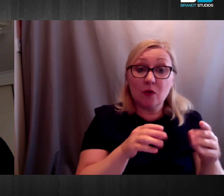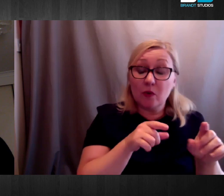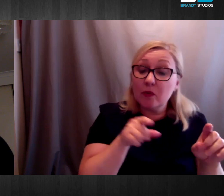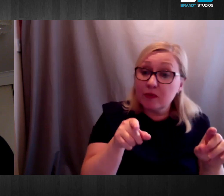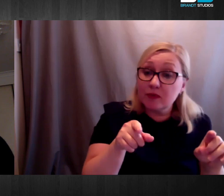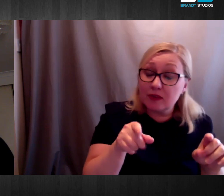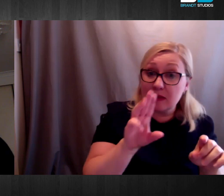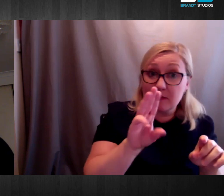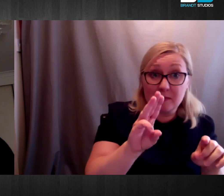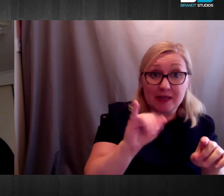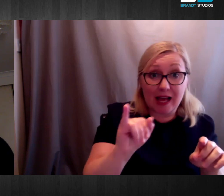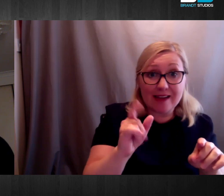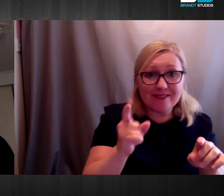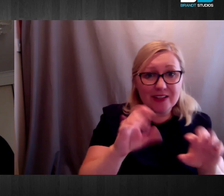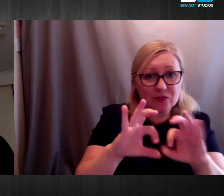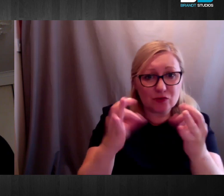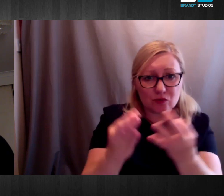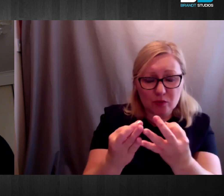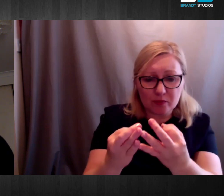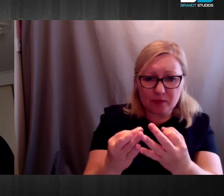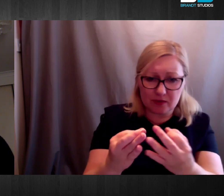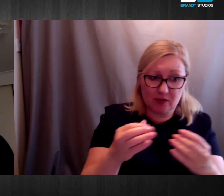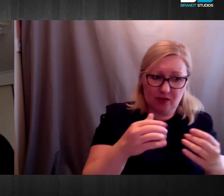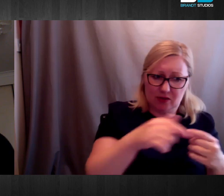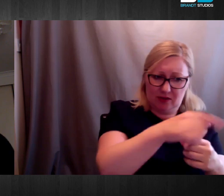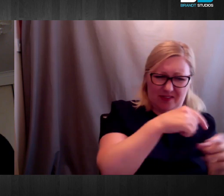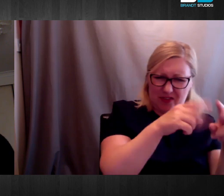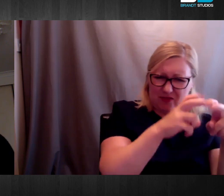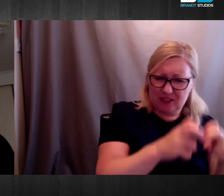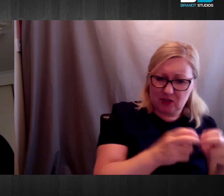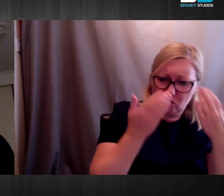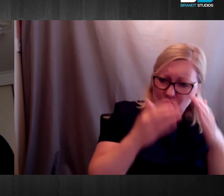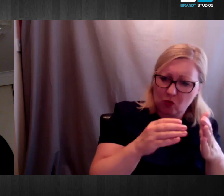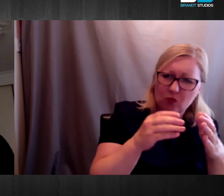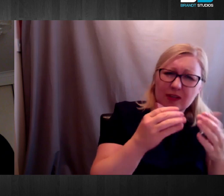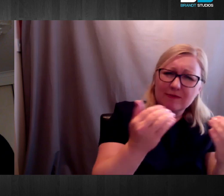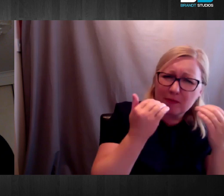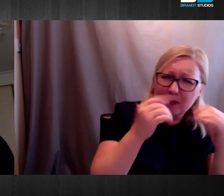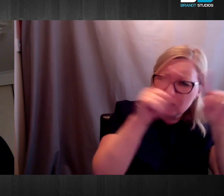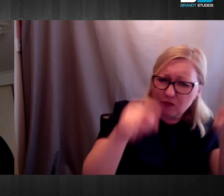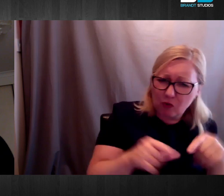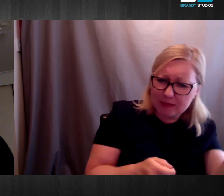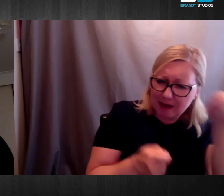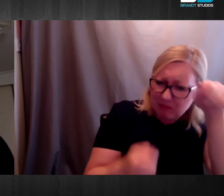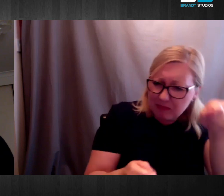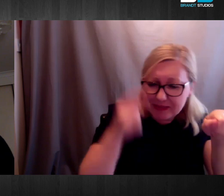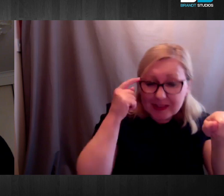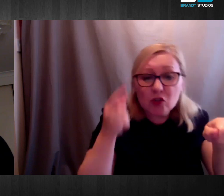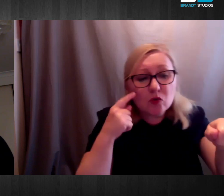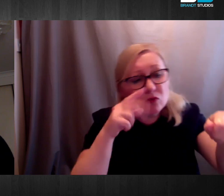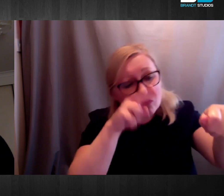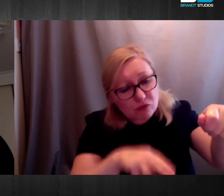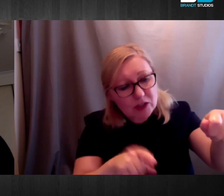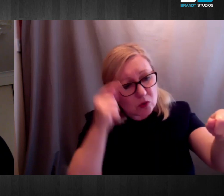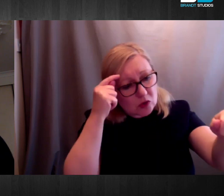forms and just general things about how people would react if their child was the only child in the school